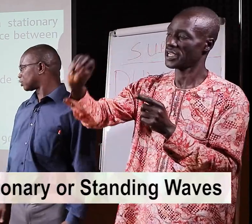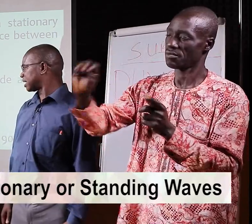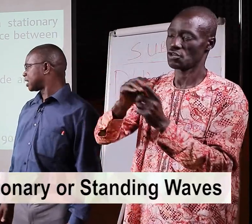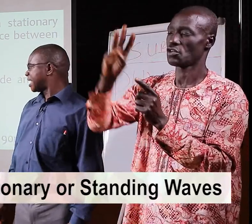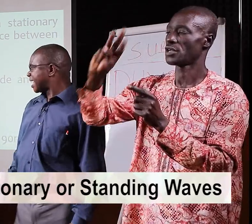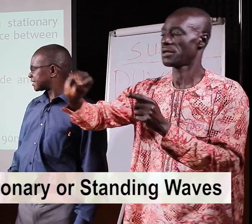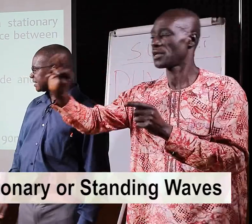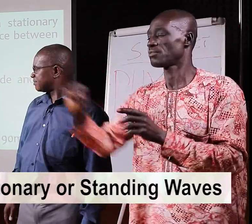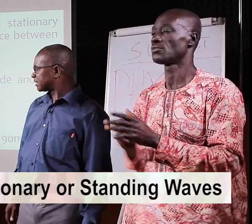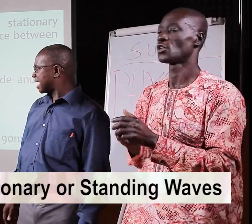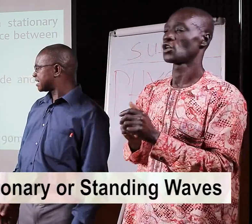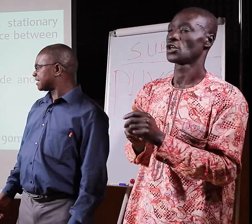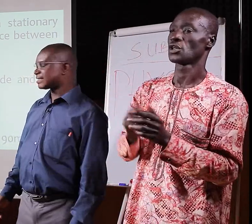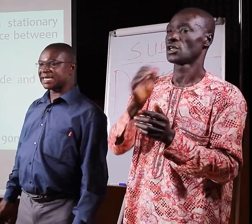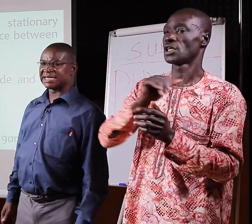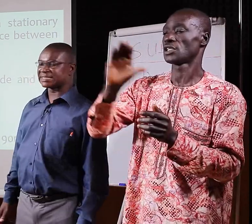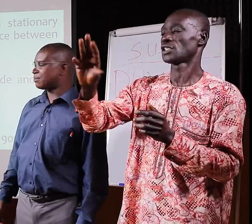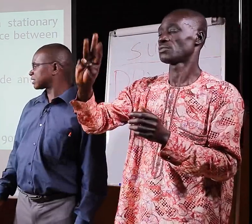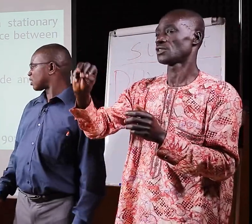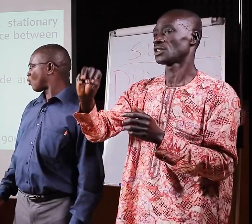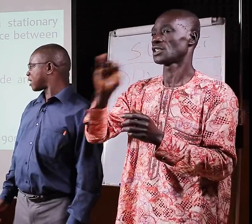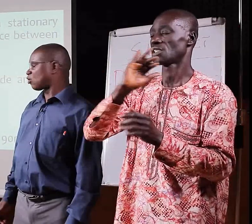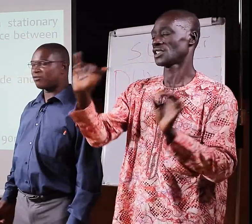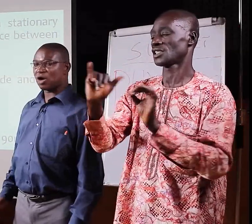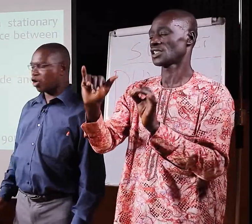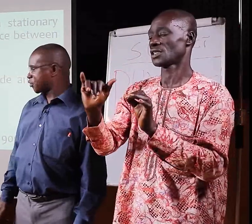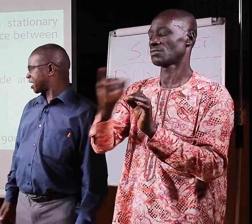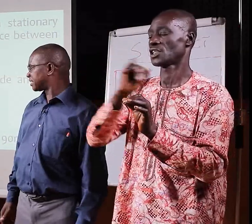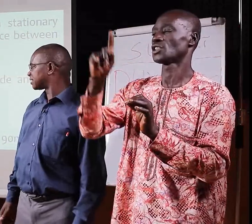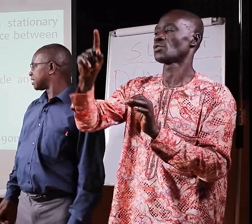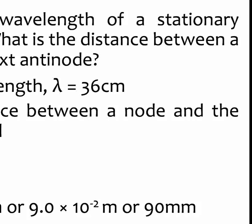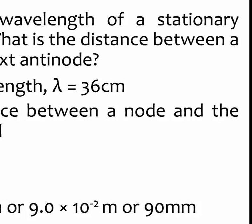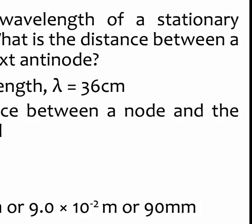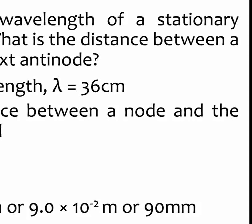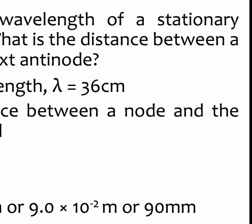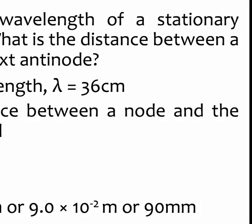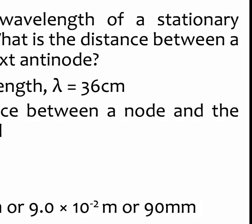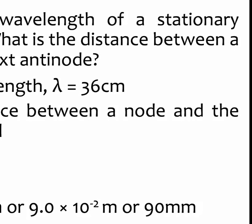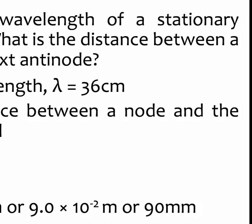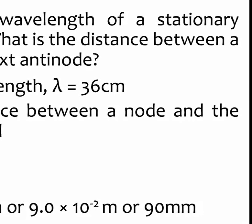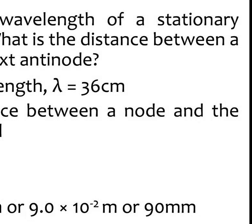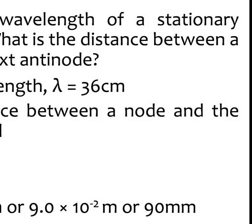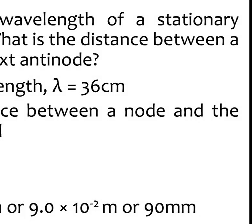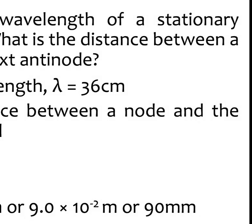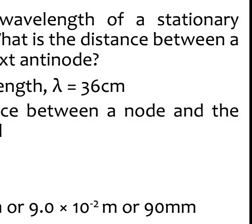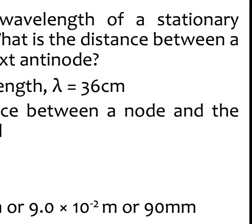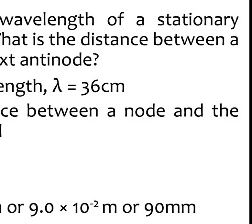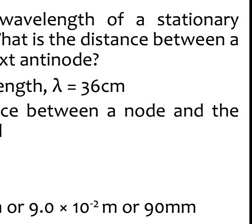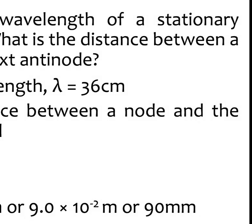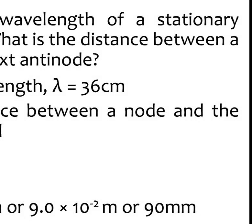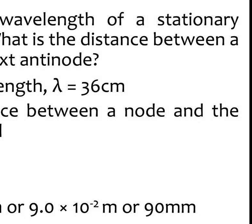is important. A centimeter is the same as 1 over 100 meter. So divide 9 by 100, it gives